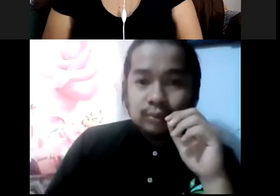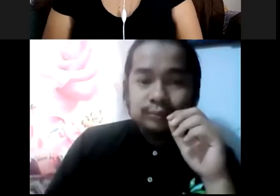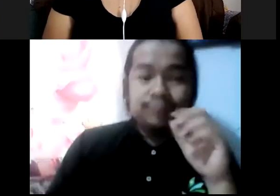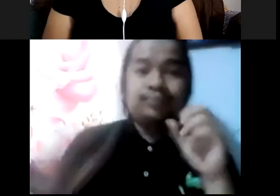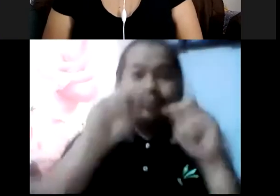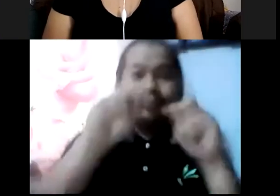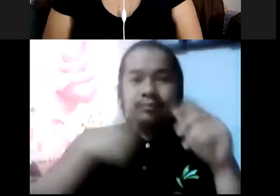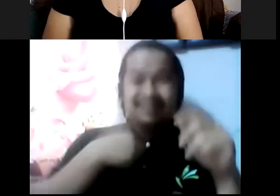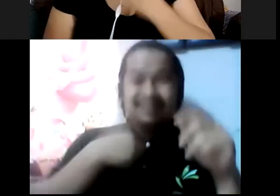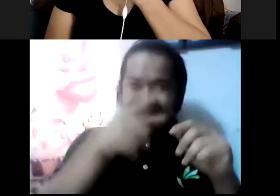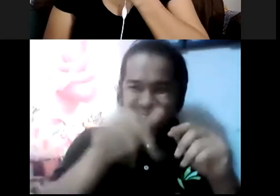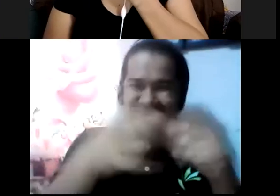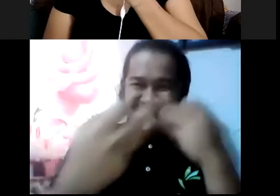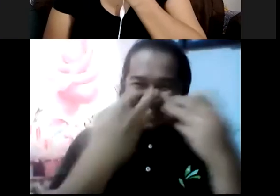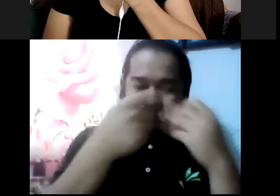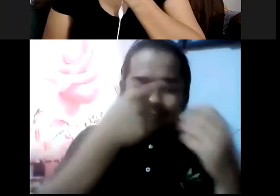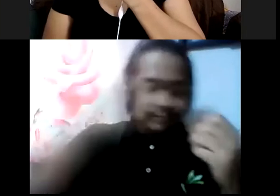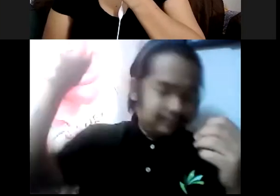Marvin has his hand up.